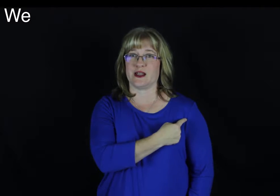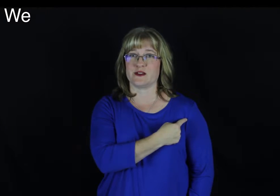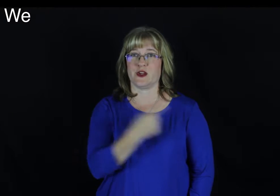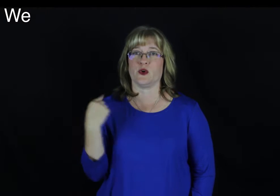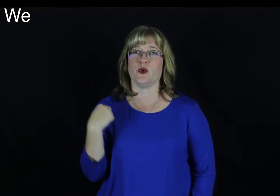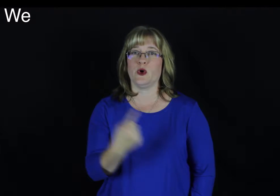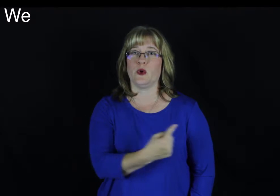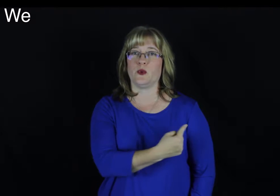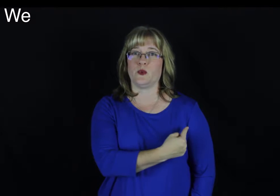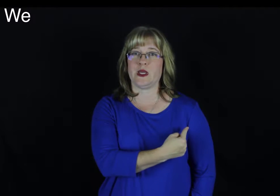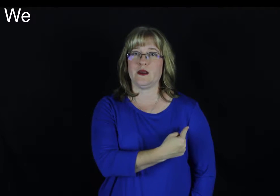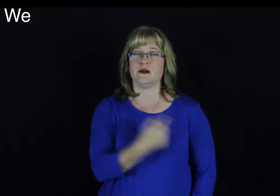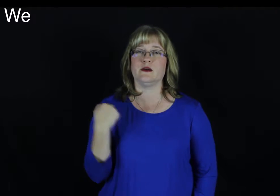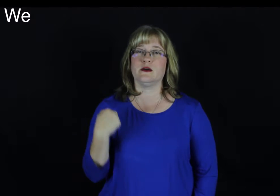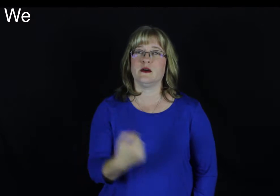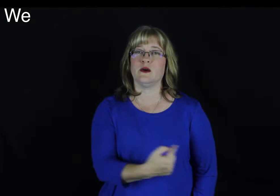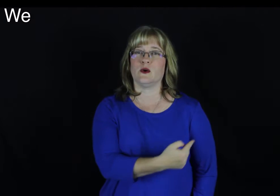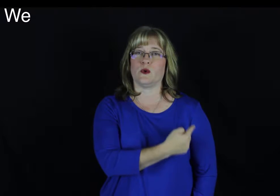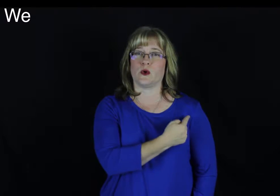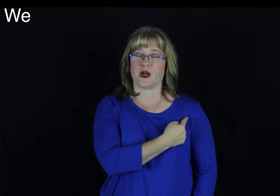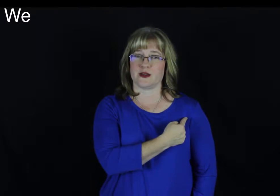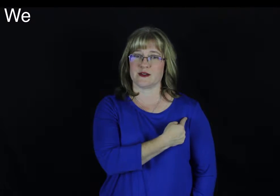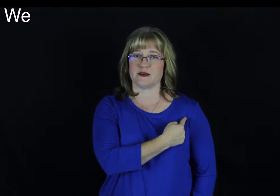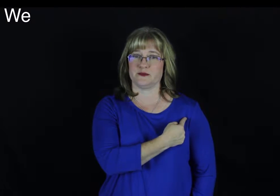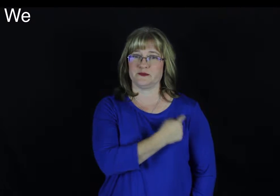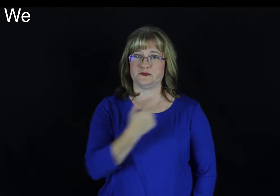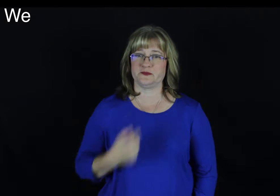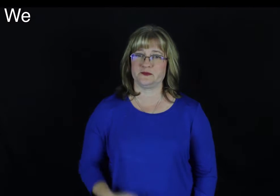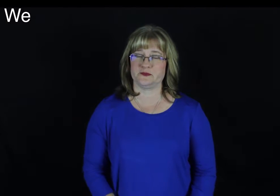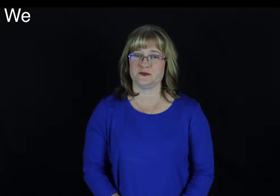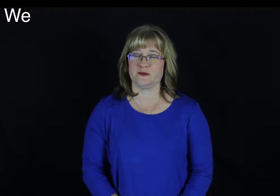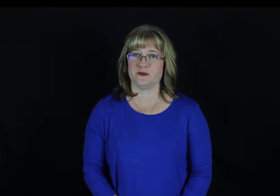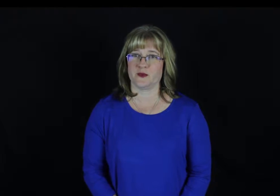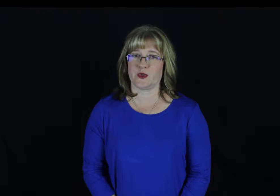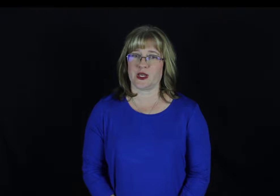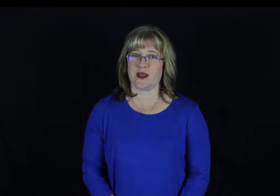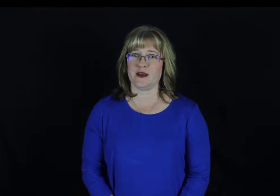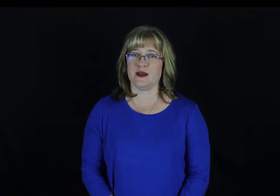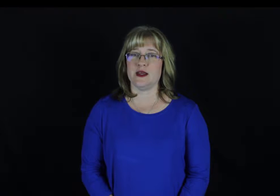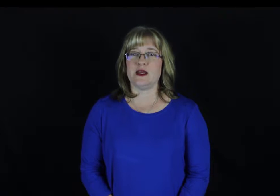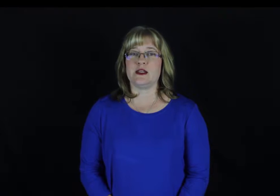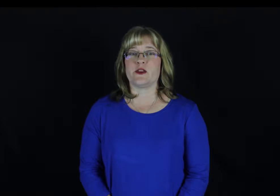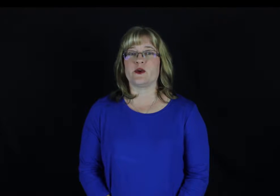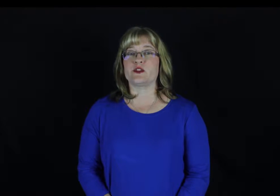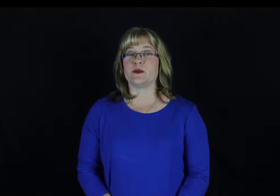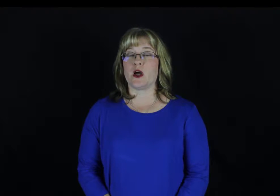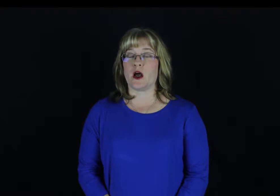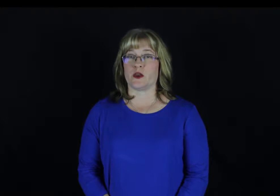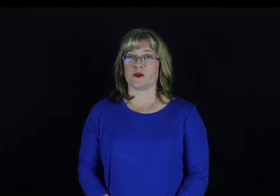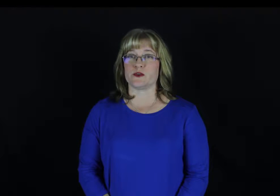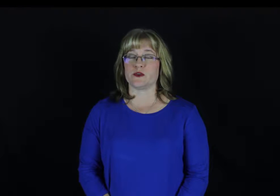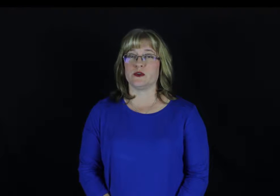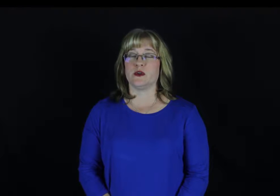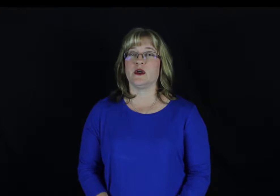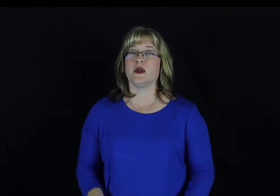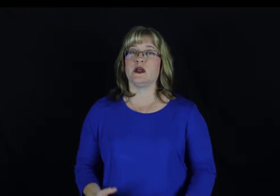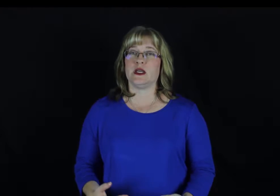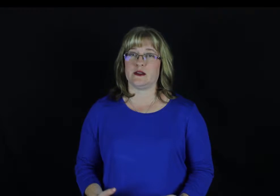index finger. We or us. Okay? Now there are some colors in